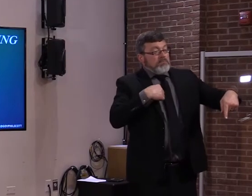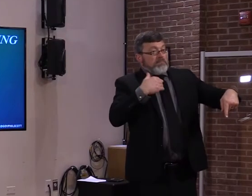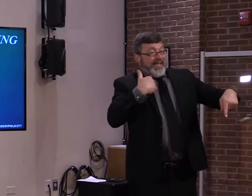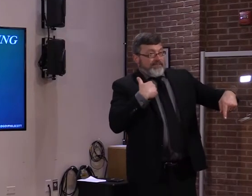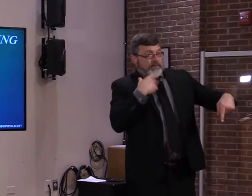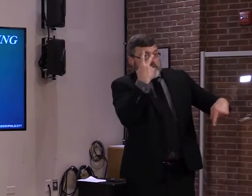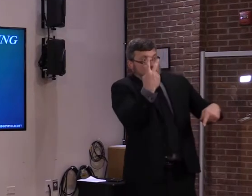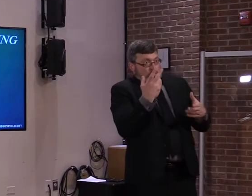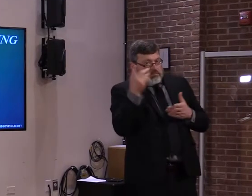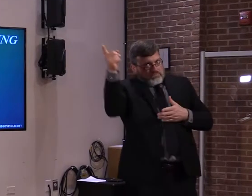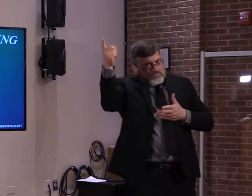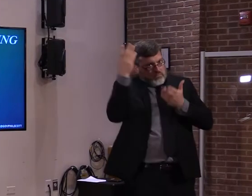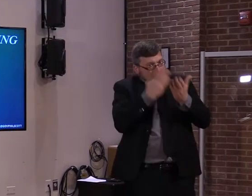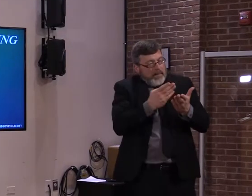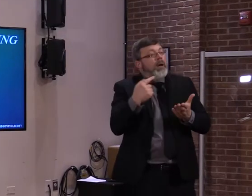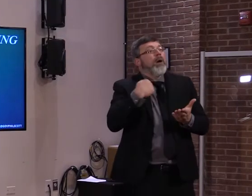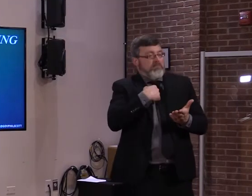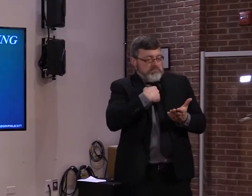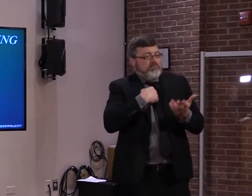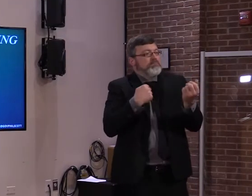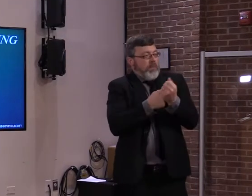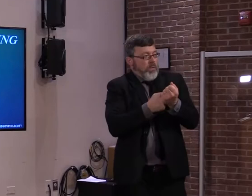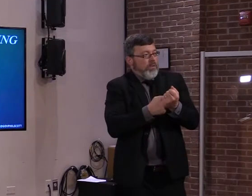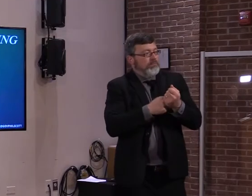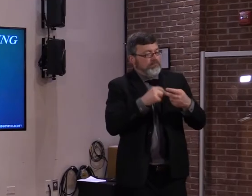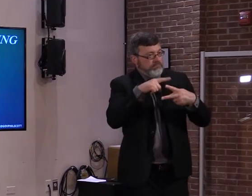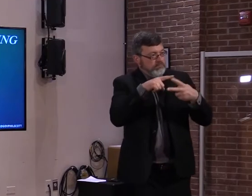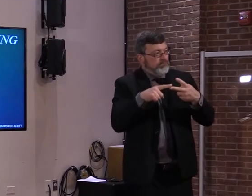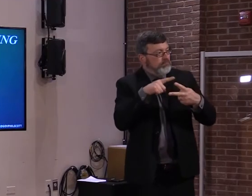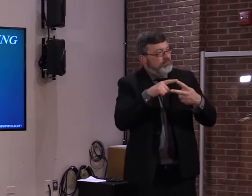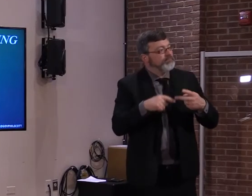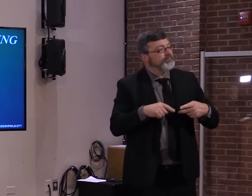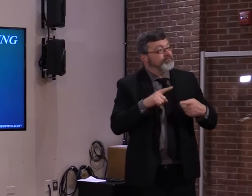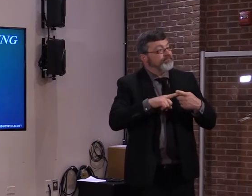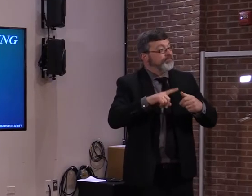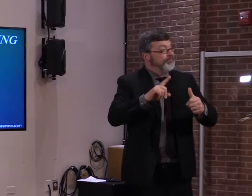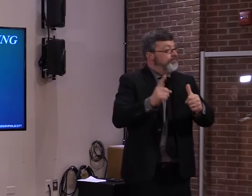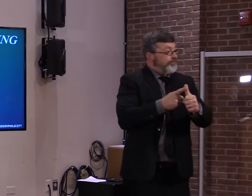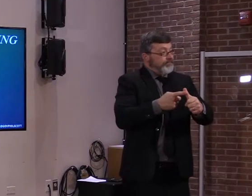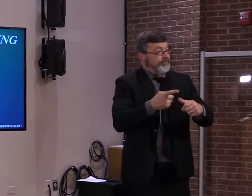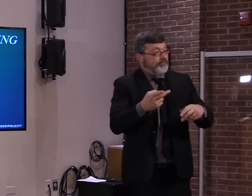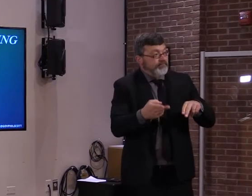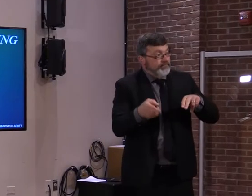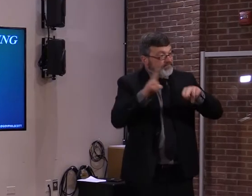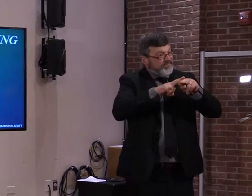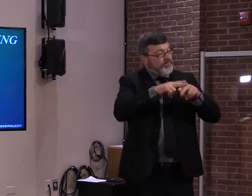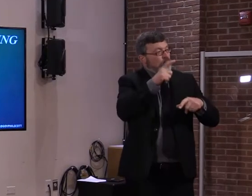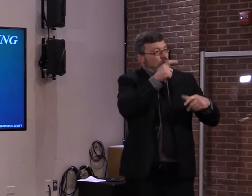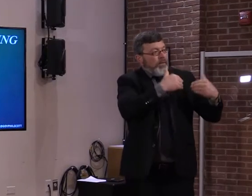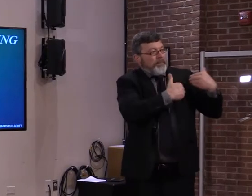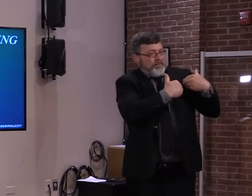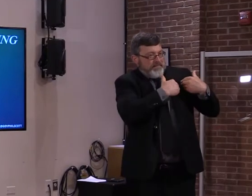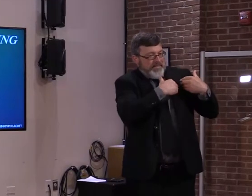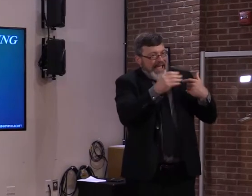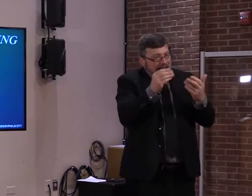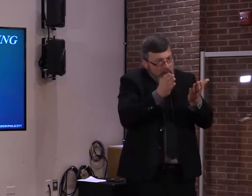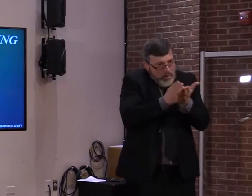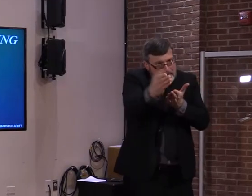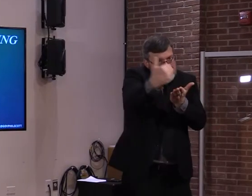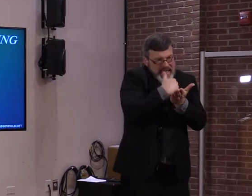increase accountability and transparency as he had proposed. But as I said when we conducted